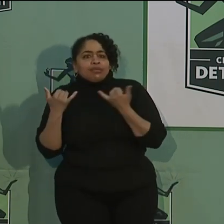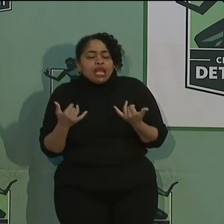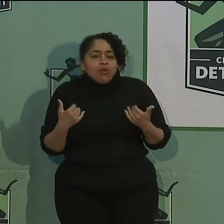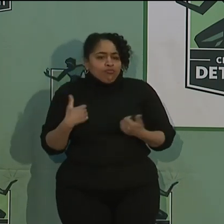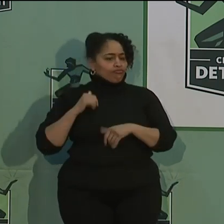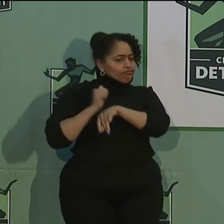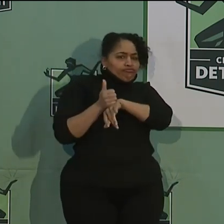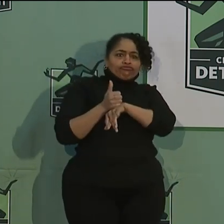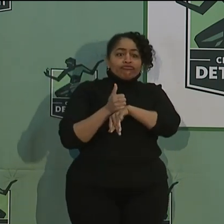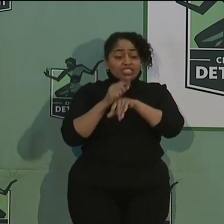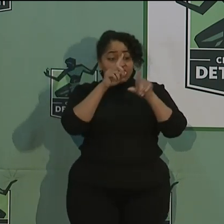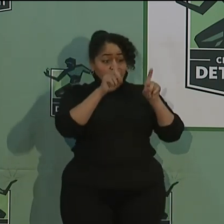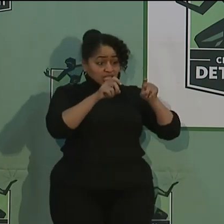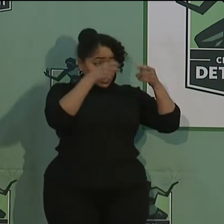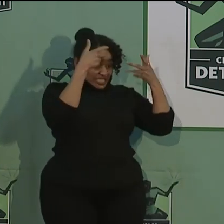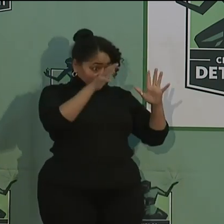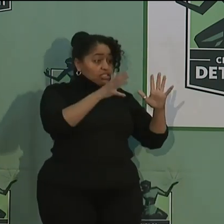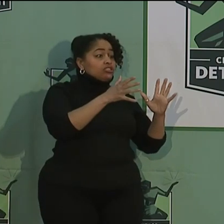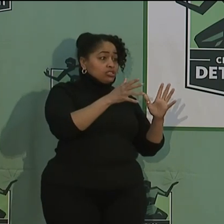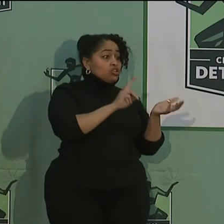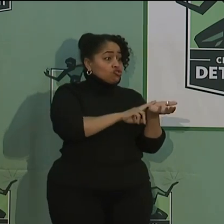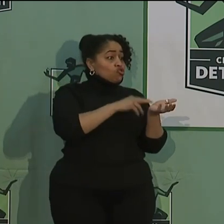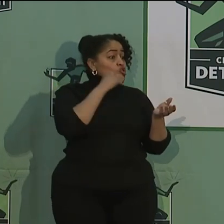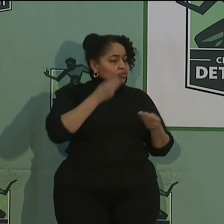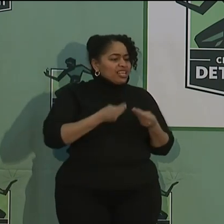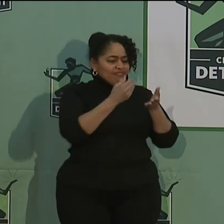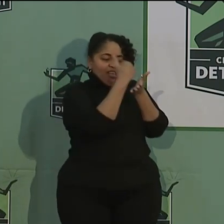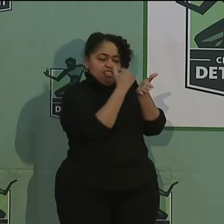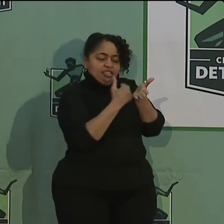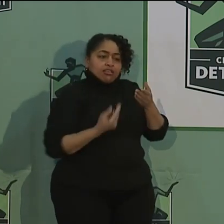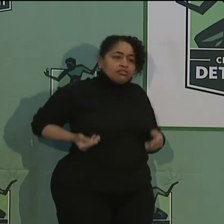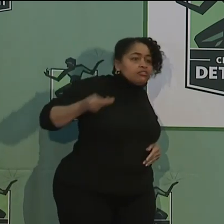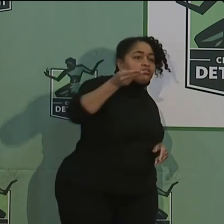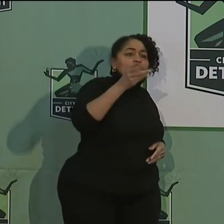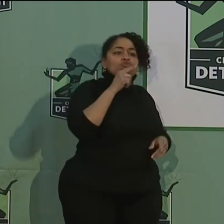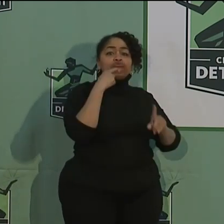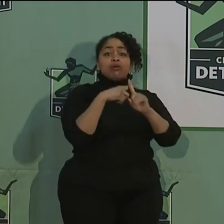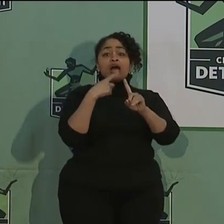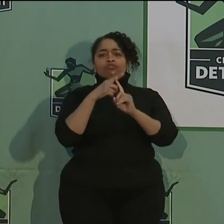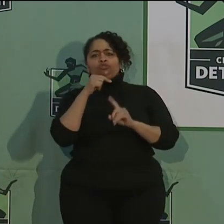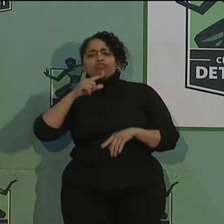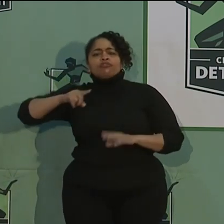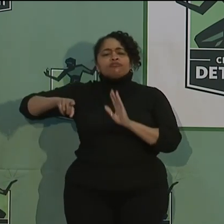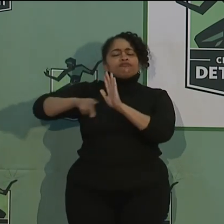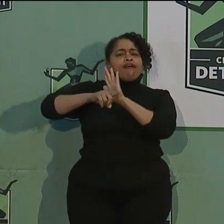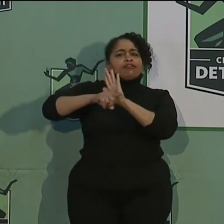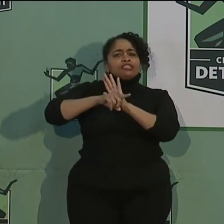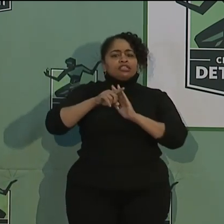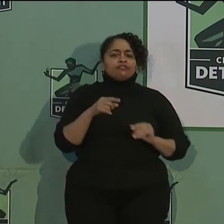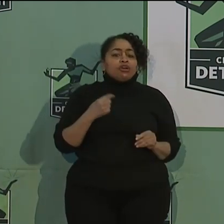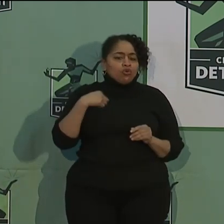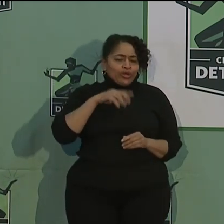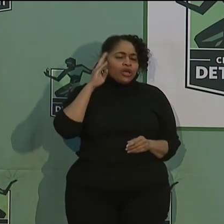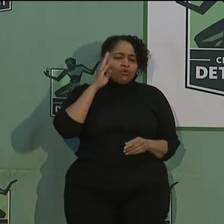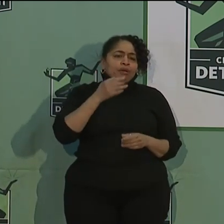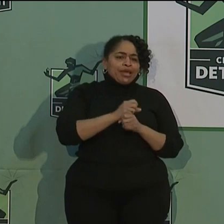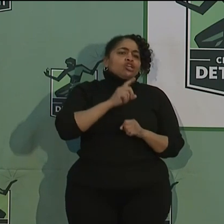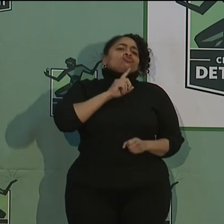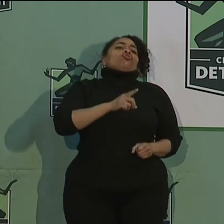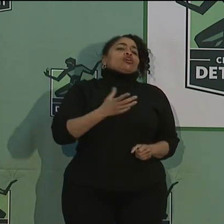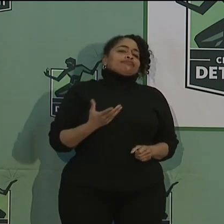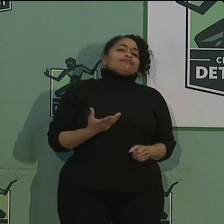tests are complete and the nursing homes are given lists of who is positive and who is negative, we are going to be absolutely